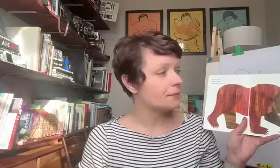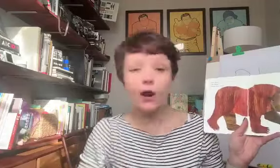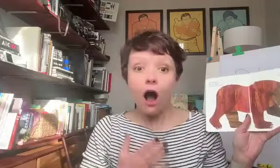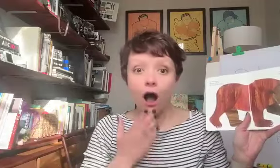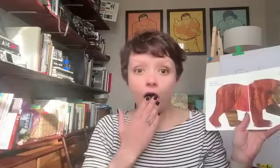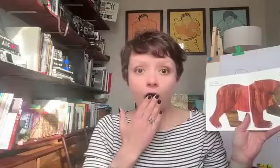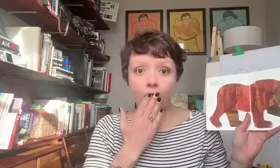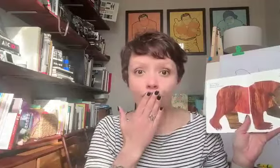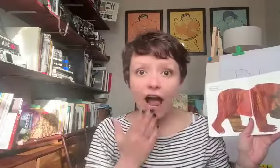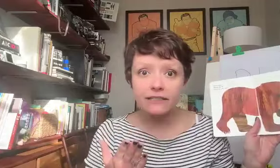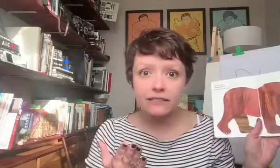bird. Friends,